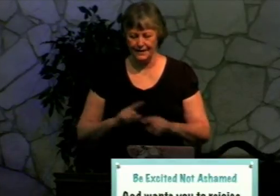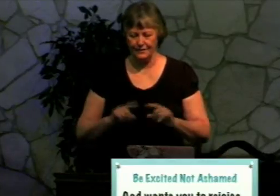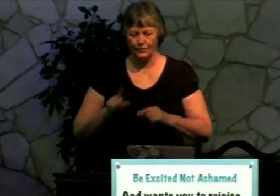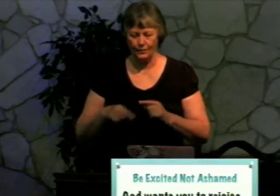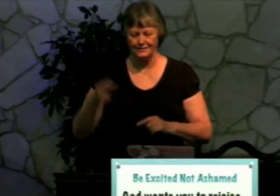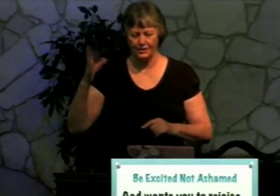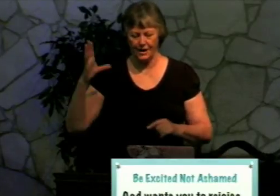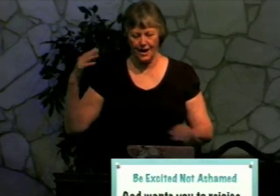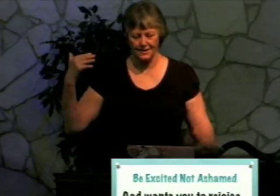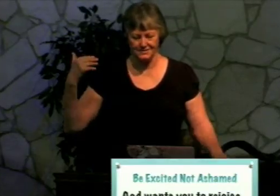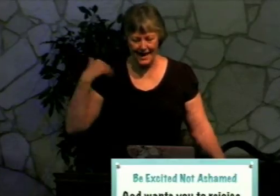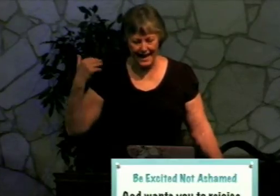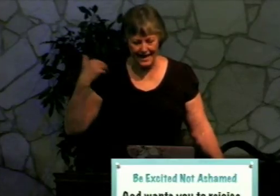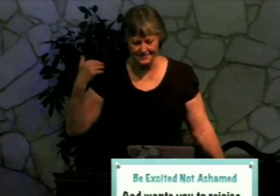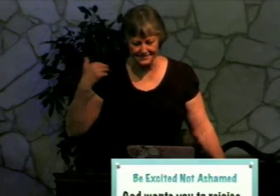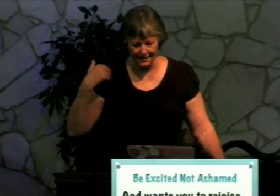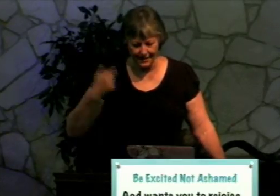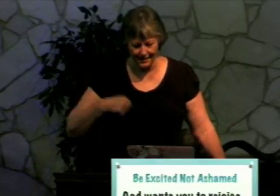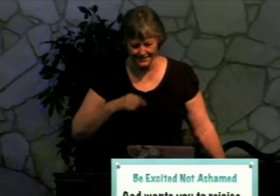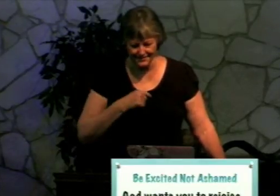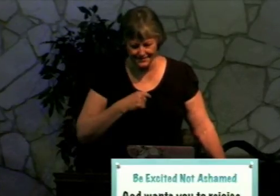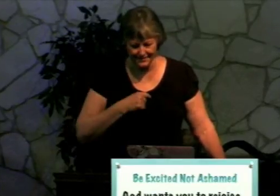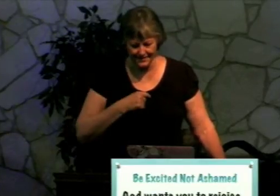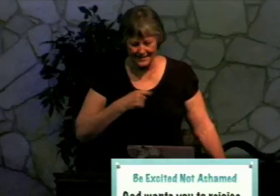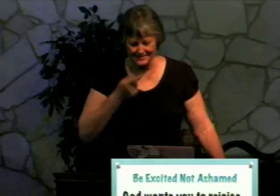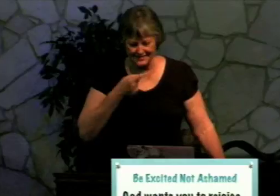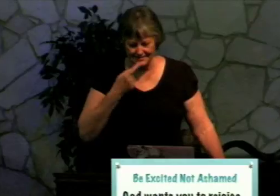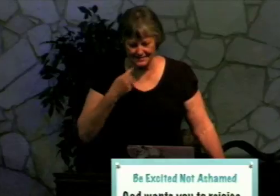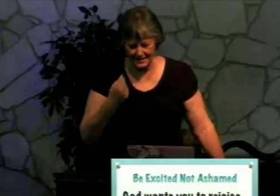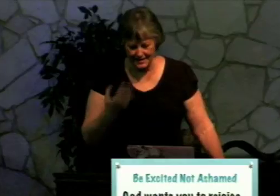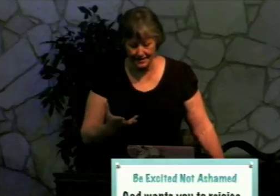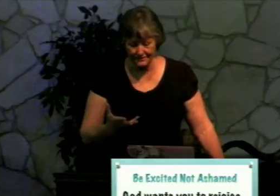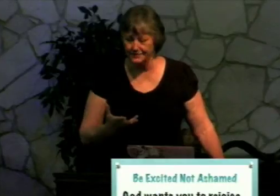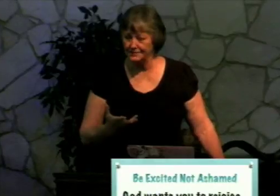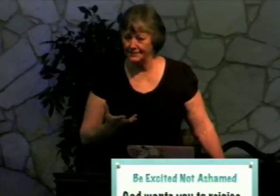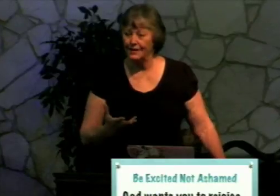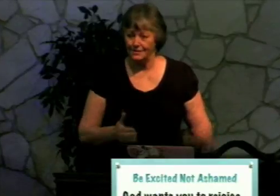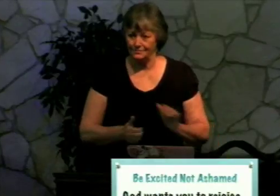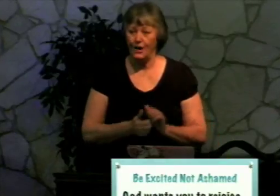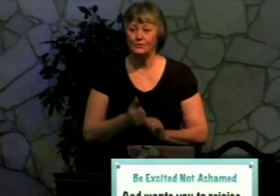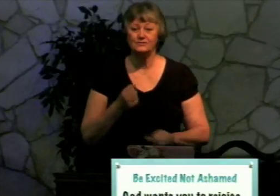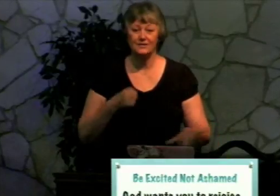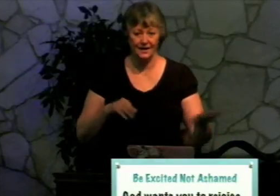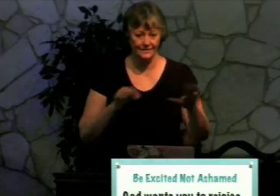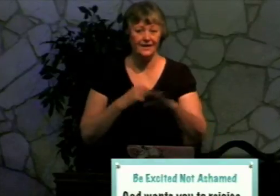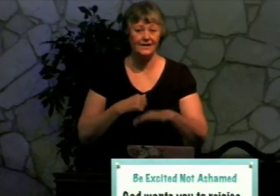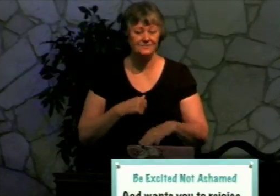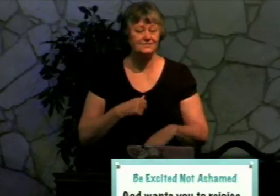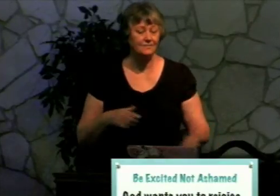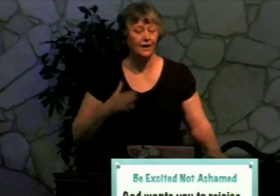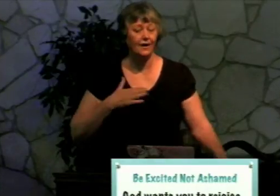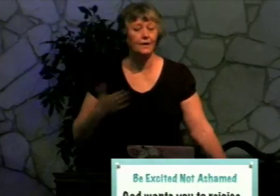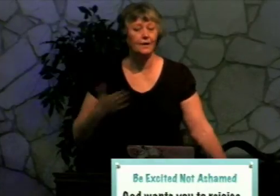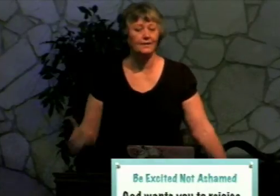But when God taps us and says give, most of us are willing.